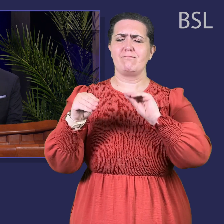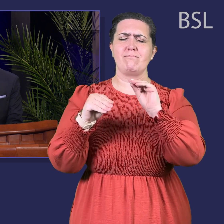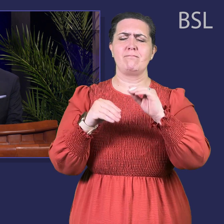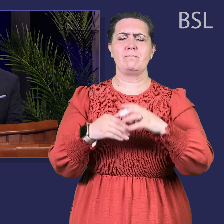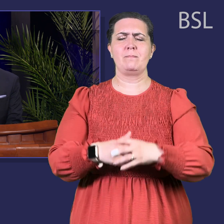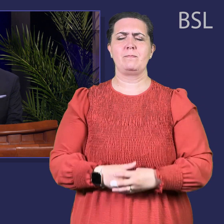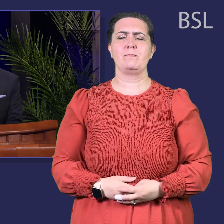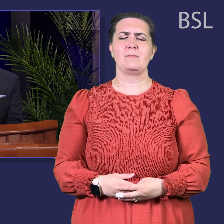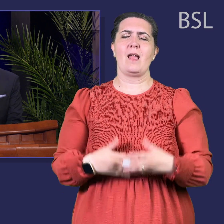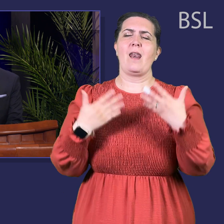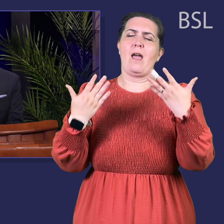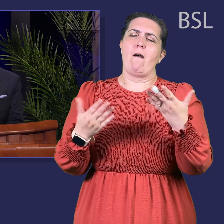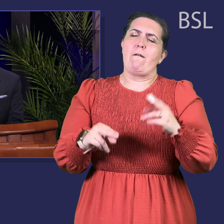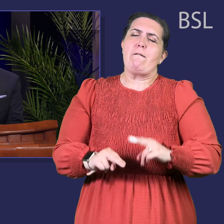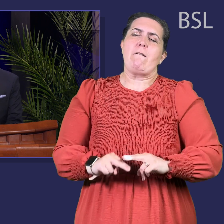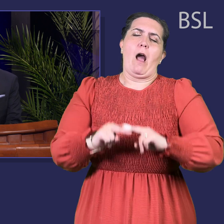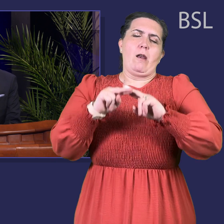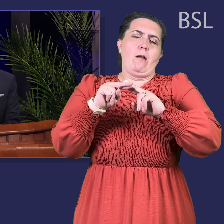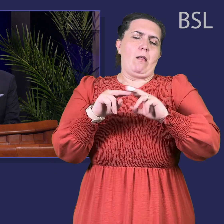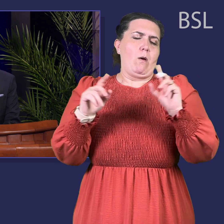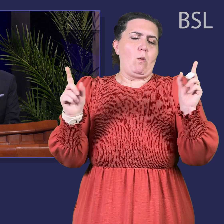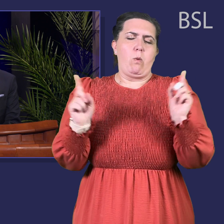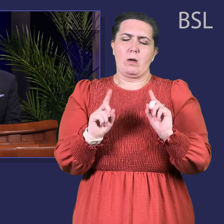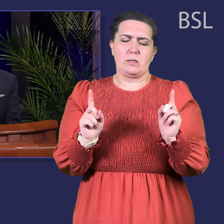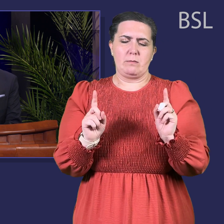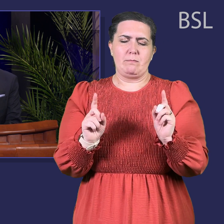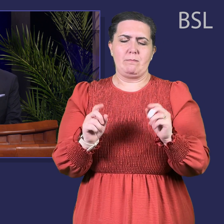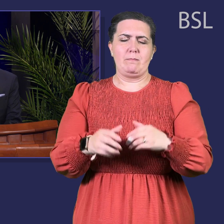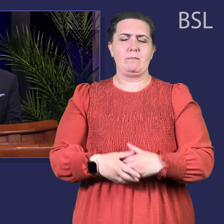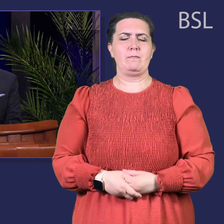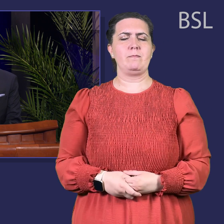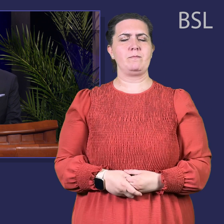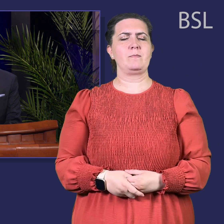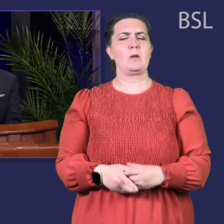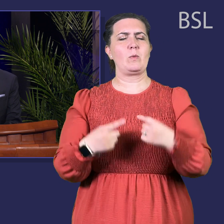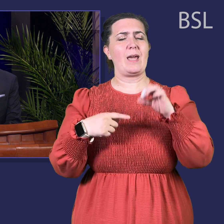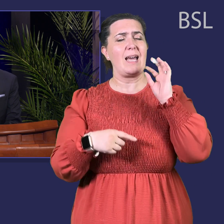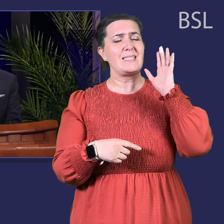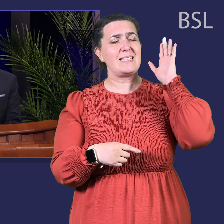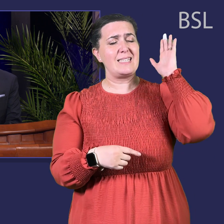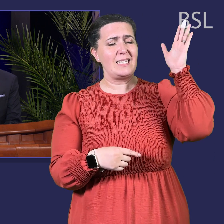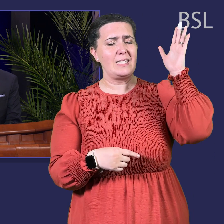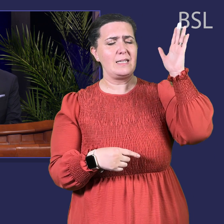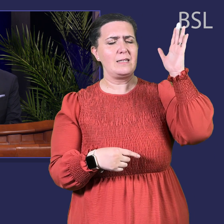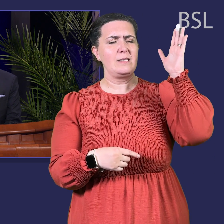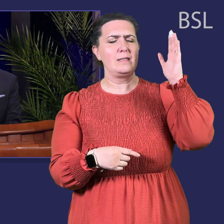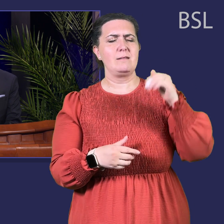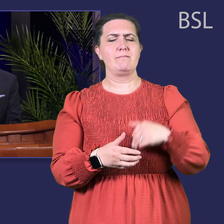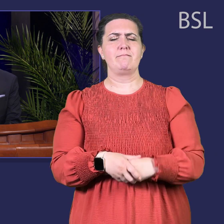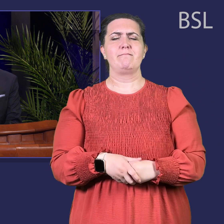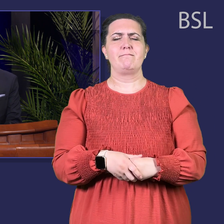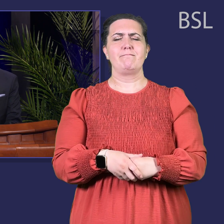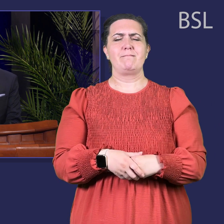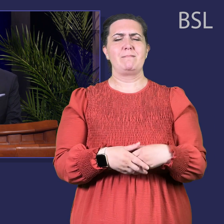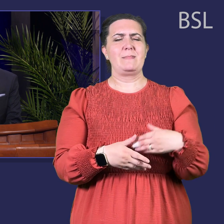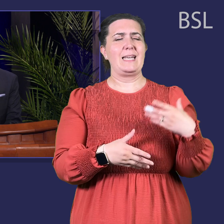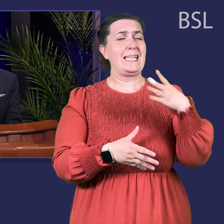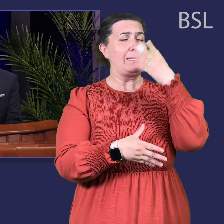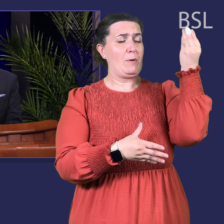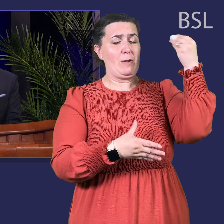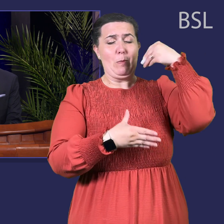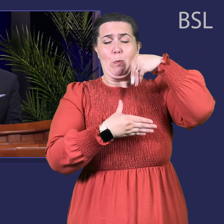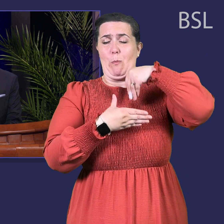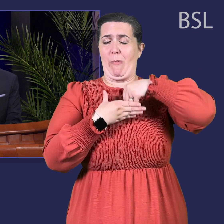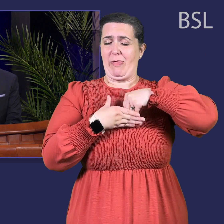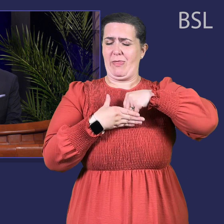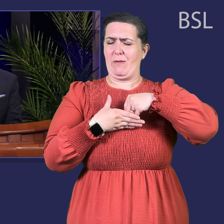ministry. And finally, Father, we ask thee to give us